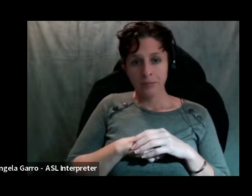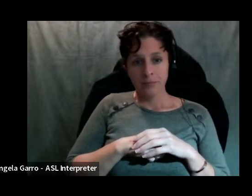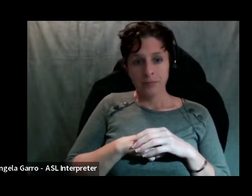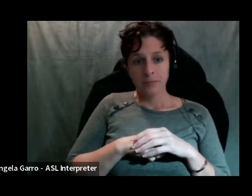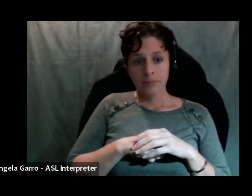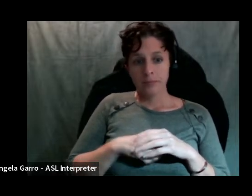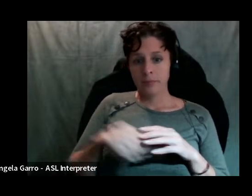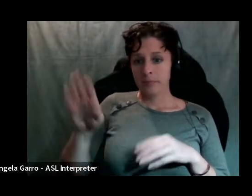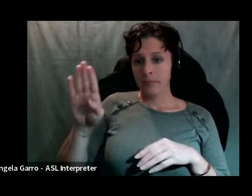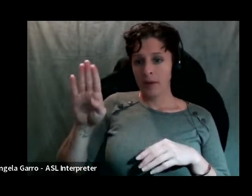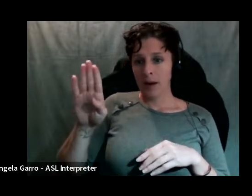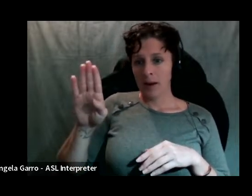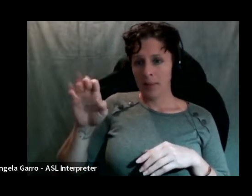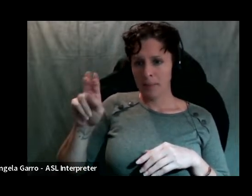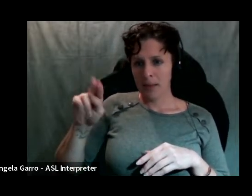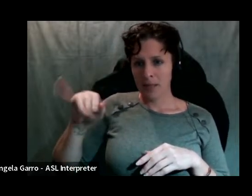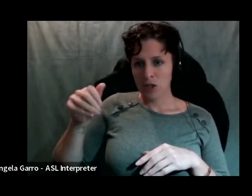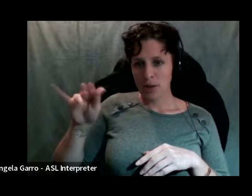Benjamin Bakishi.